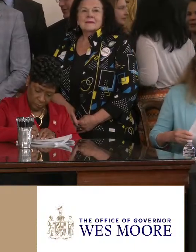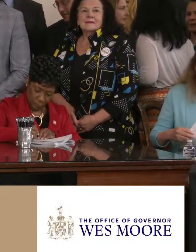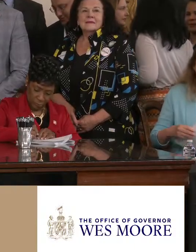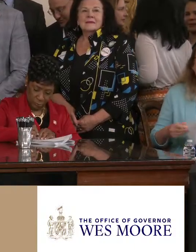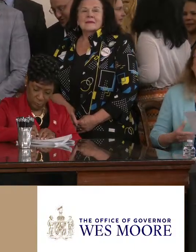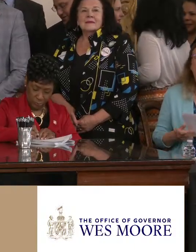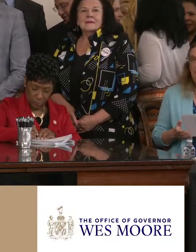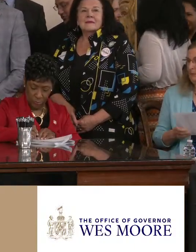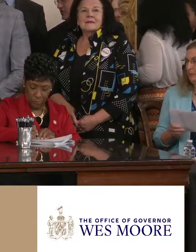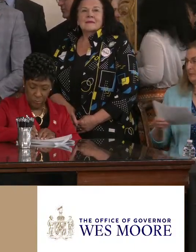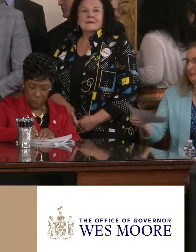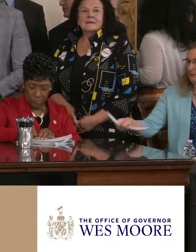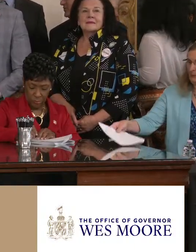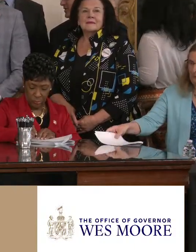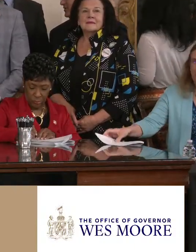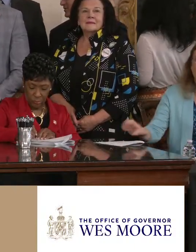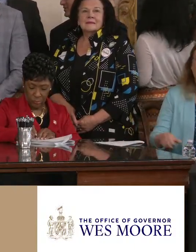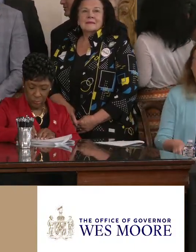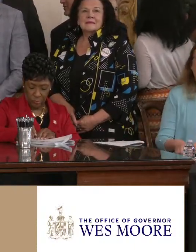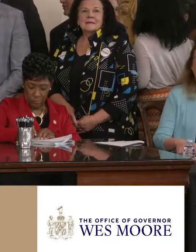Good job.